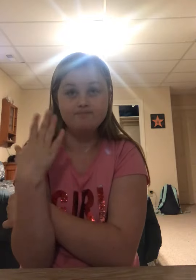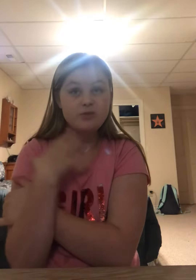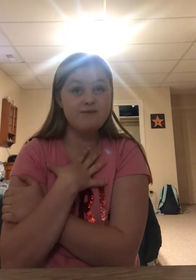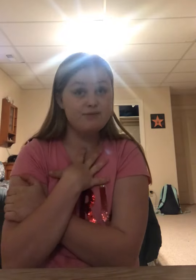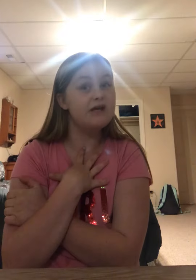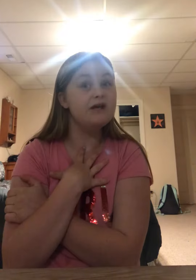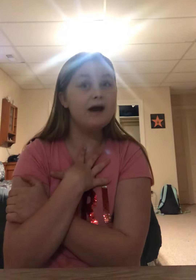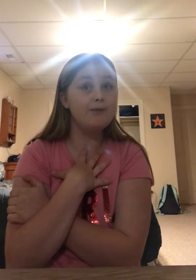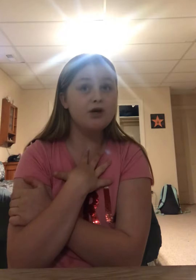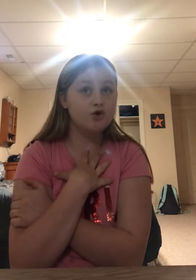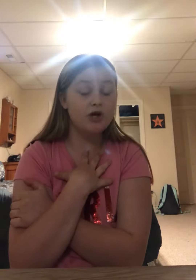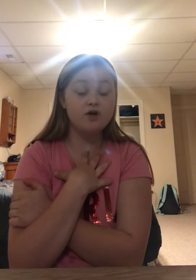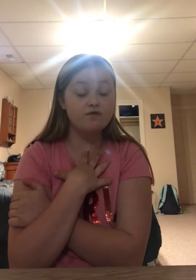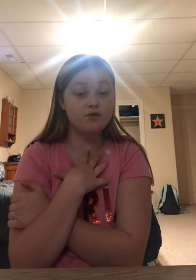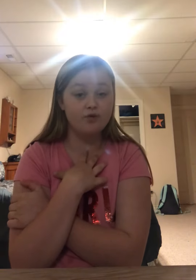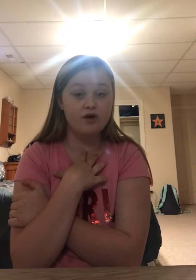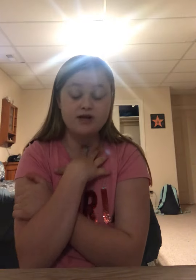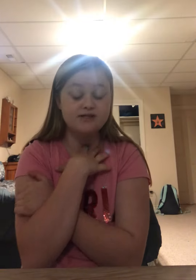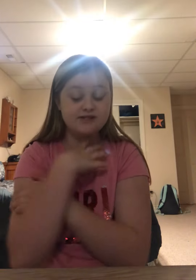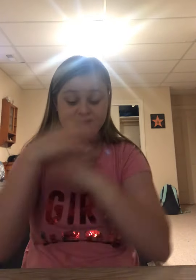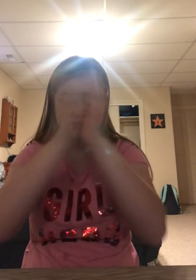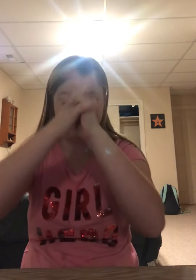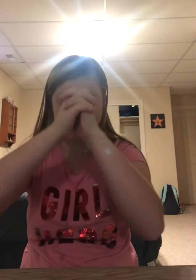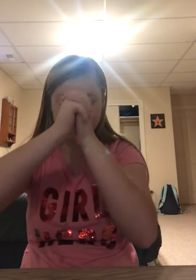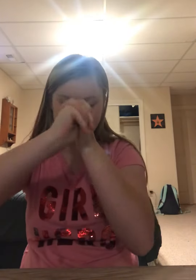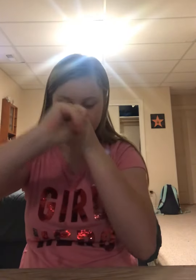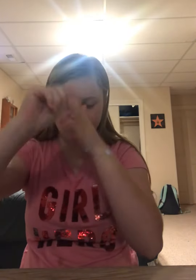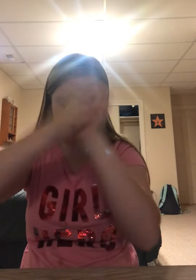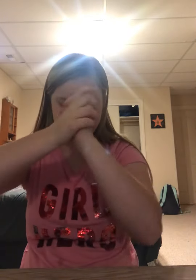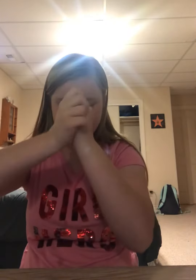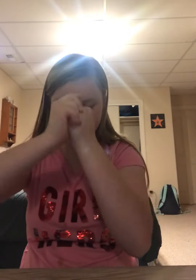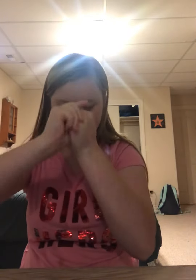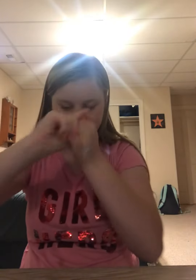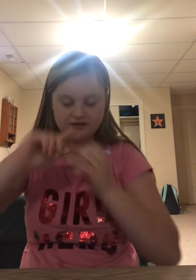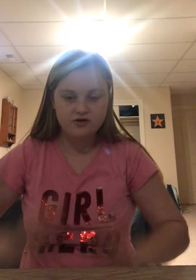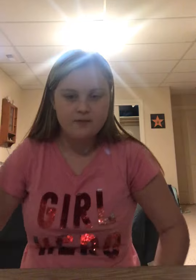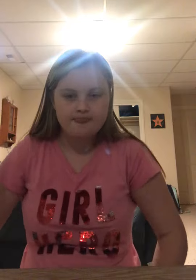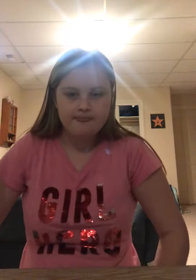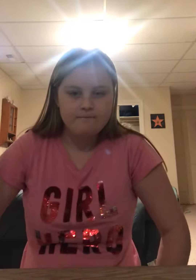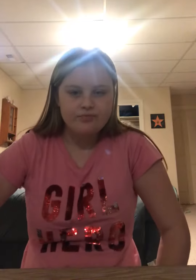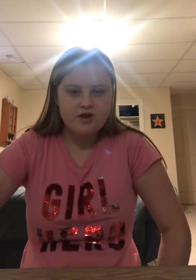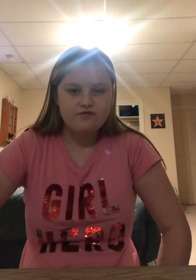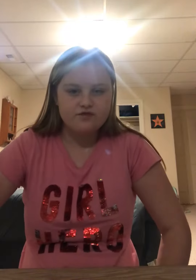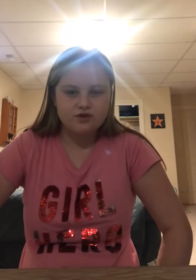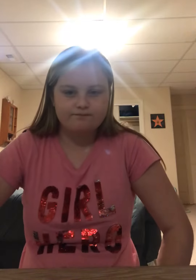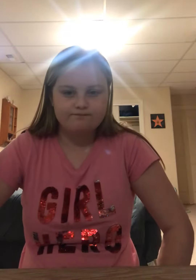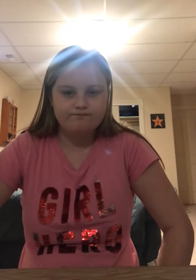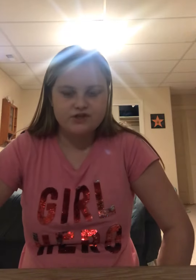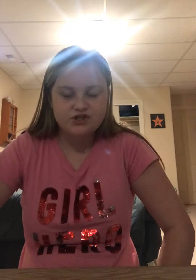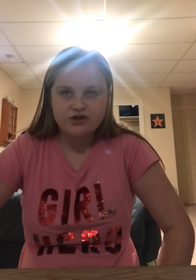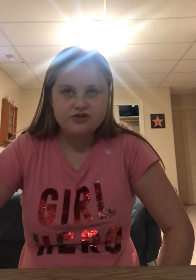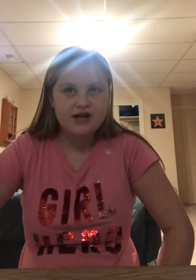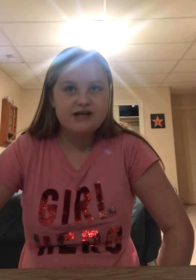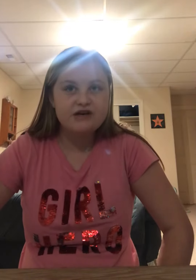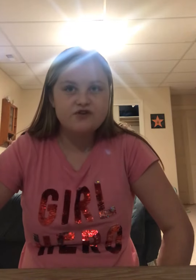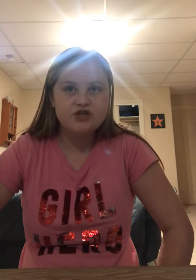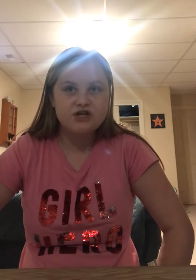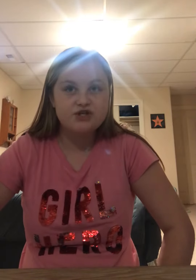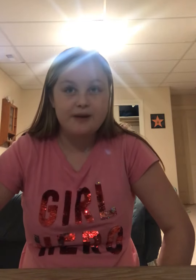me, I'm not crying over a boy. It's not worth it. mean, yeah, we were together for two years. I never changed my